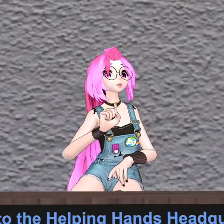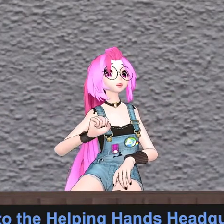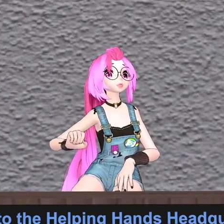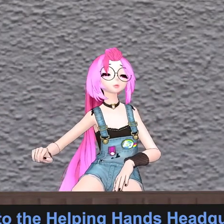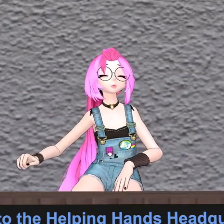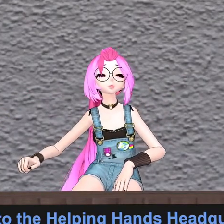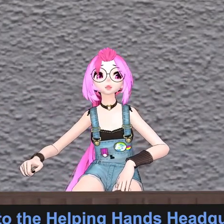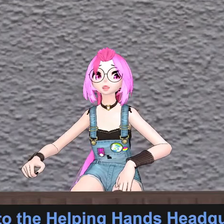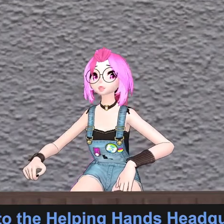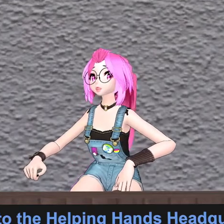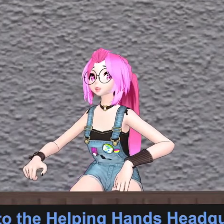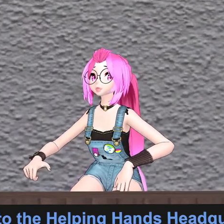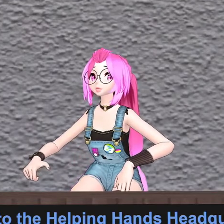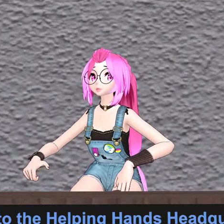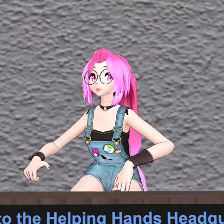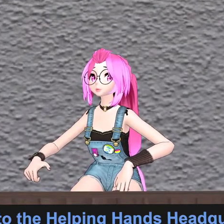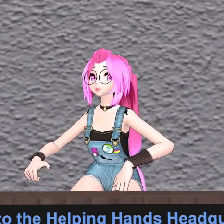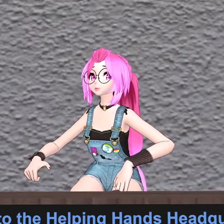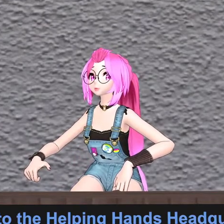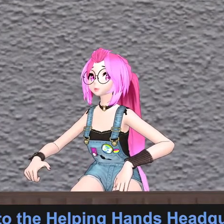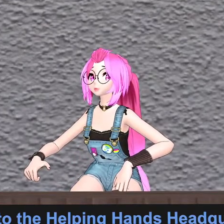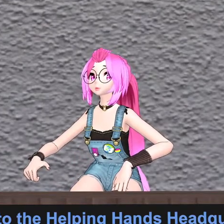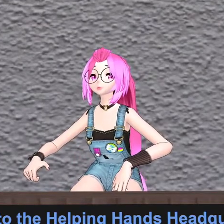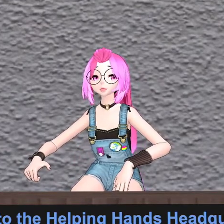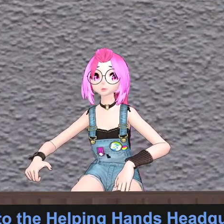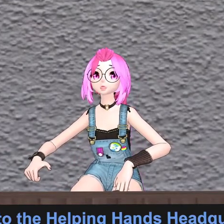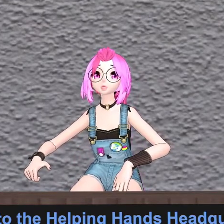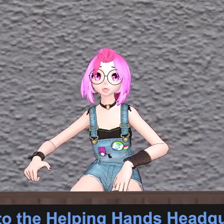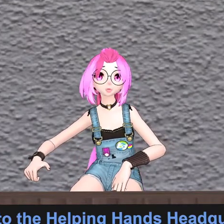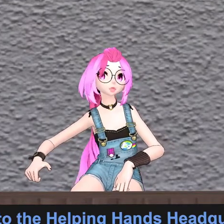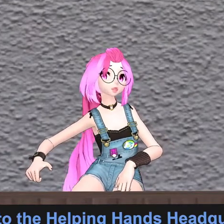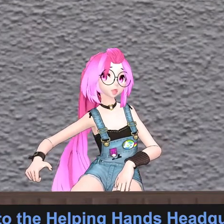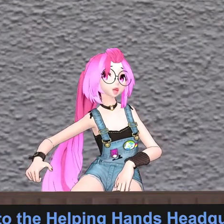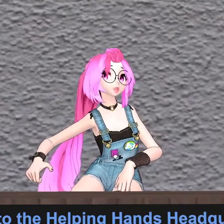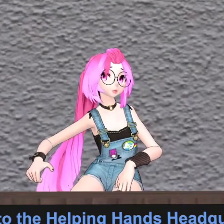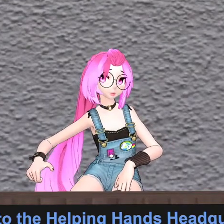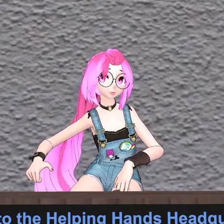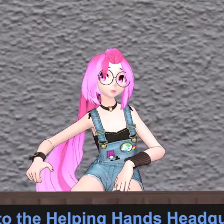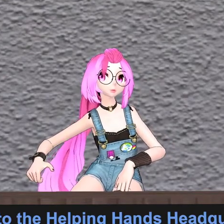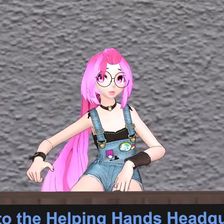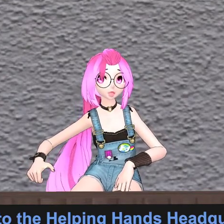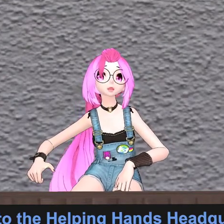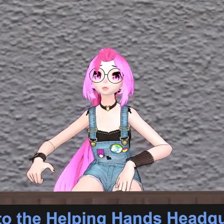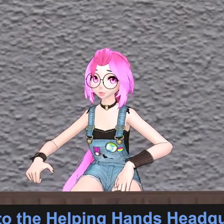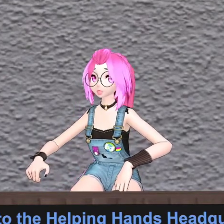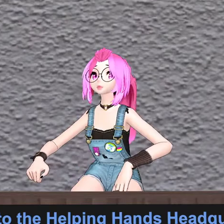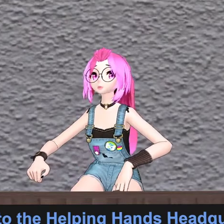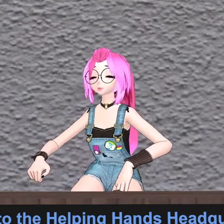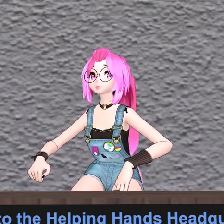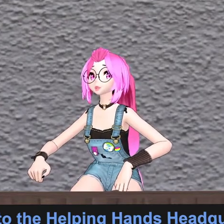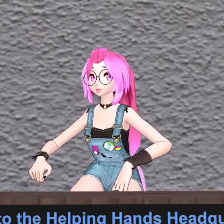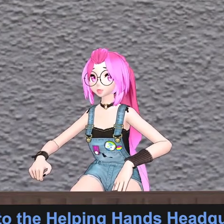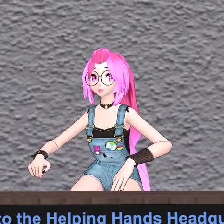Netherlands. Who can show me Netherlands? Good. This one's hard. Good. Good.